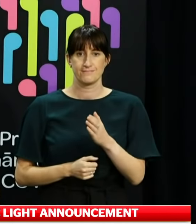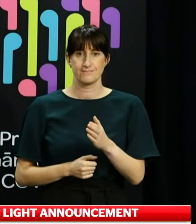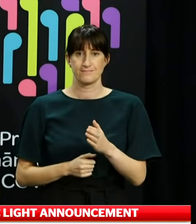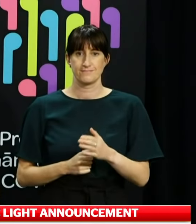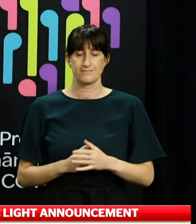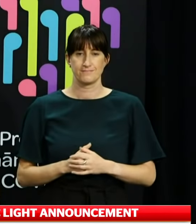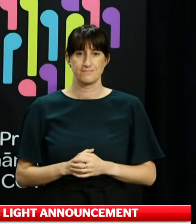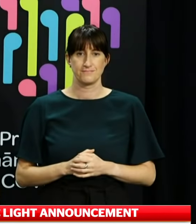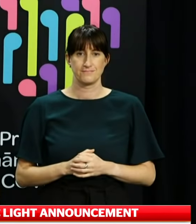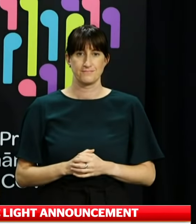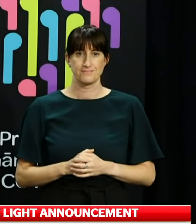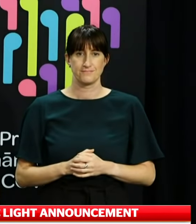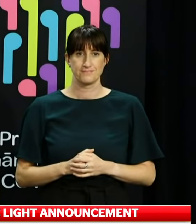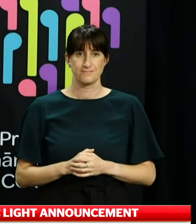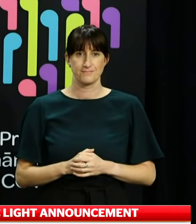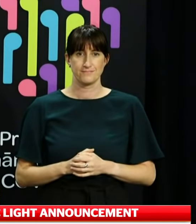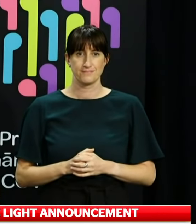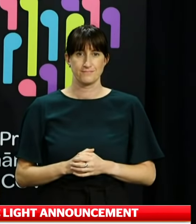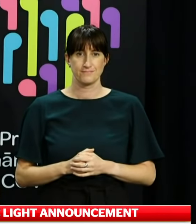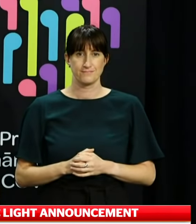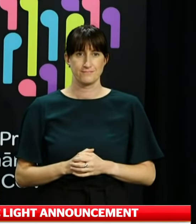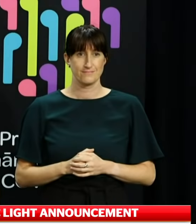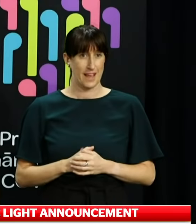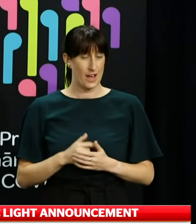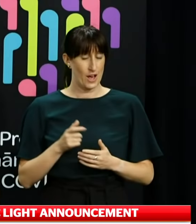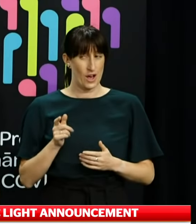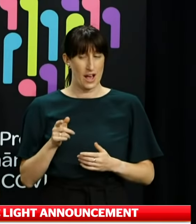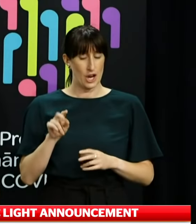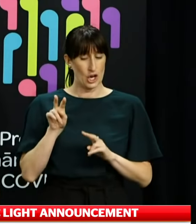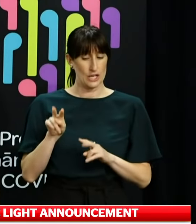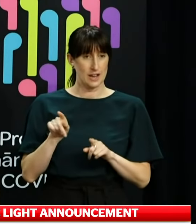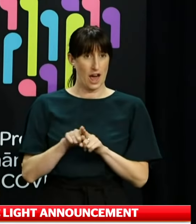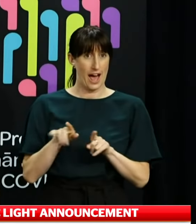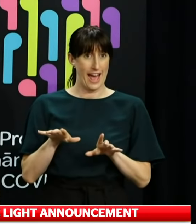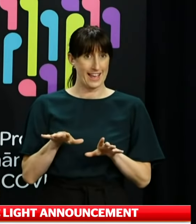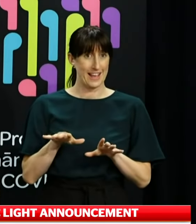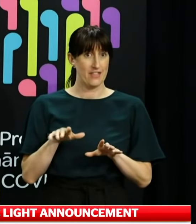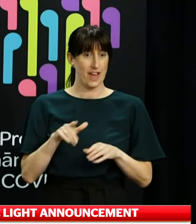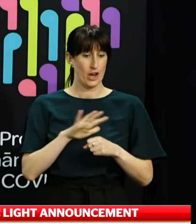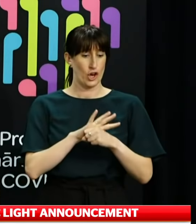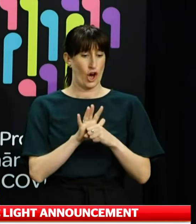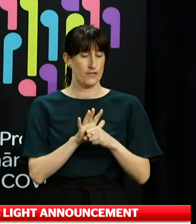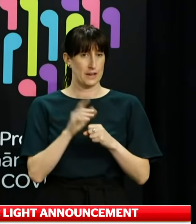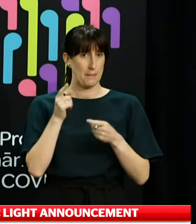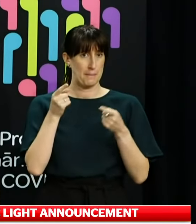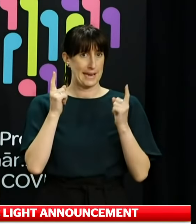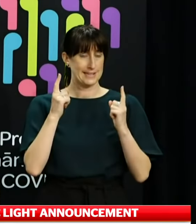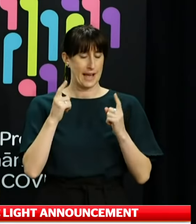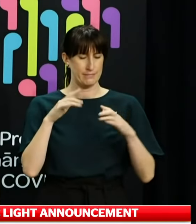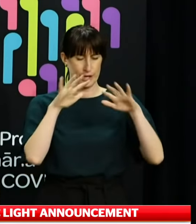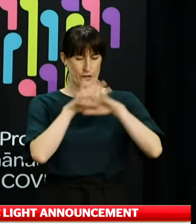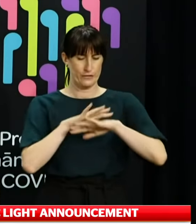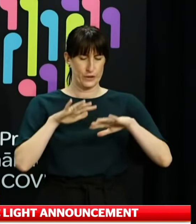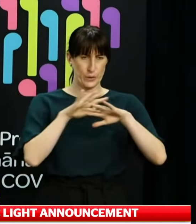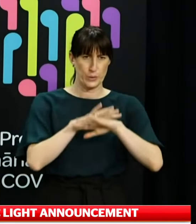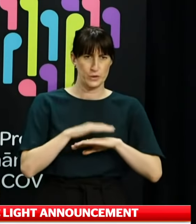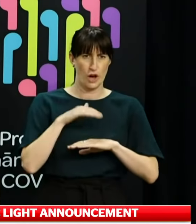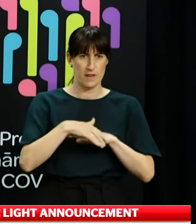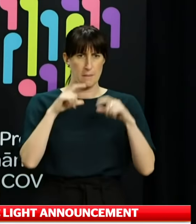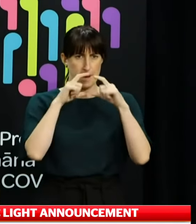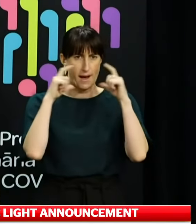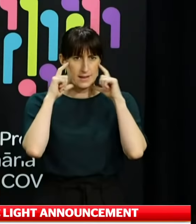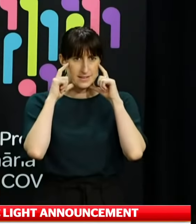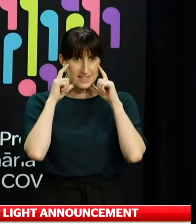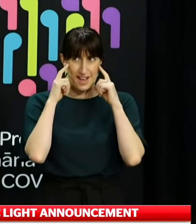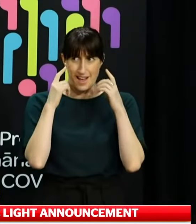you can and don't have to wear masks, that the public will be able to understand? Look, that was my mistake. I did not refresh